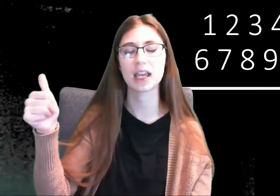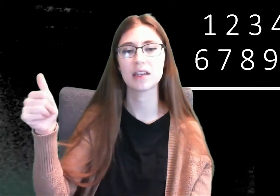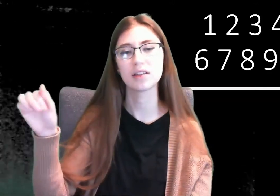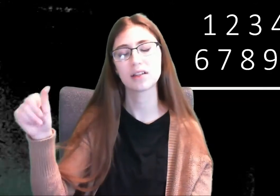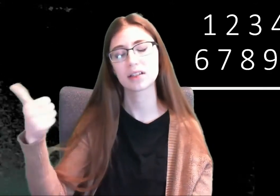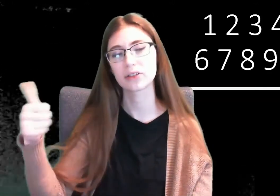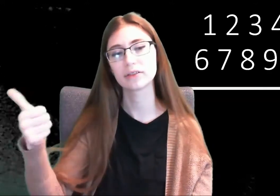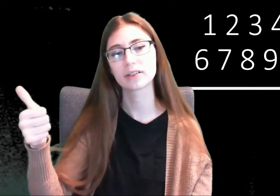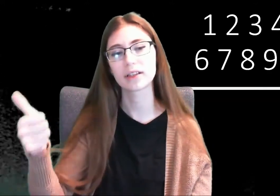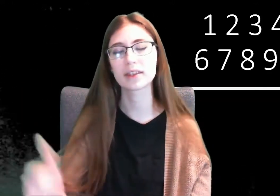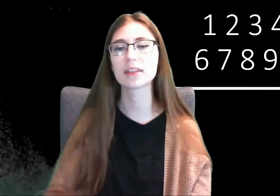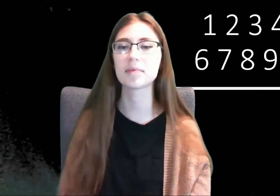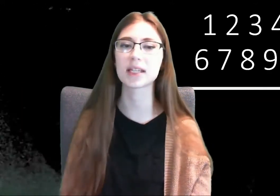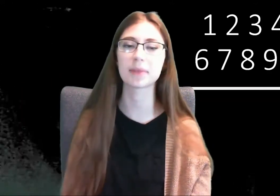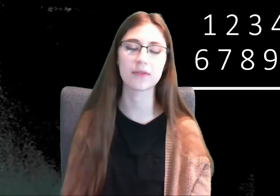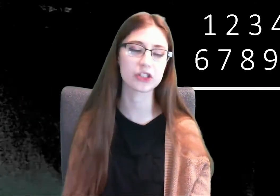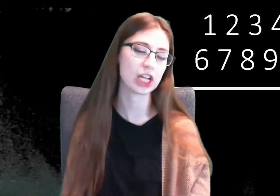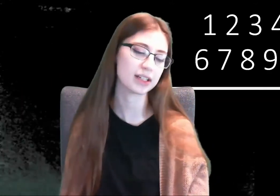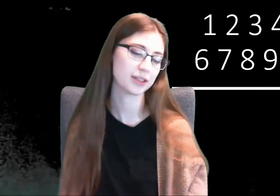10 little thumbs up, give it a shake.